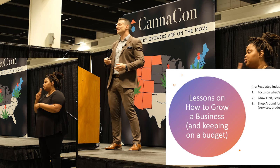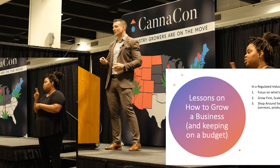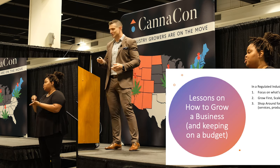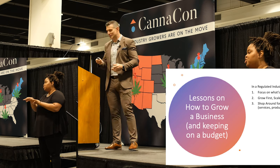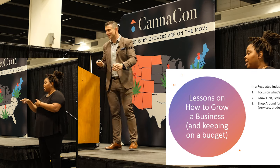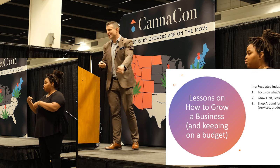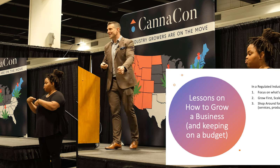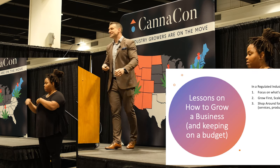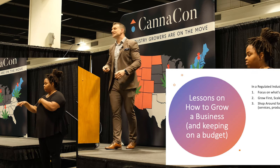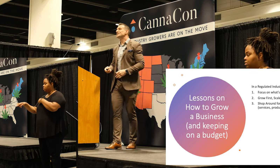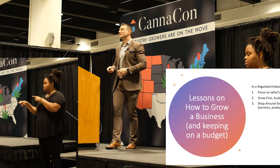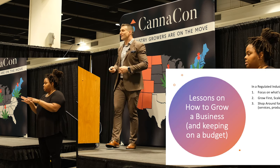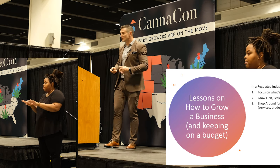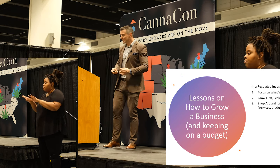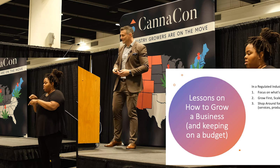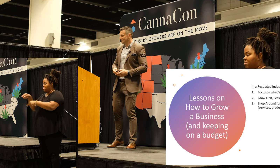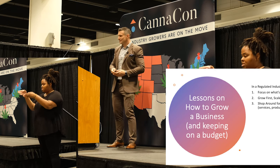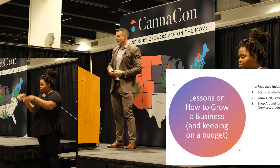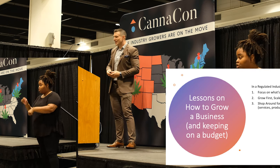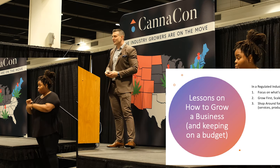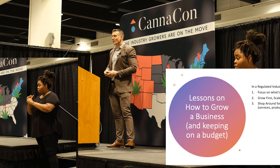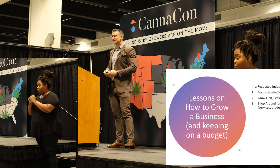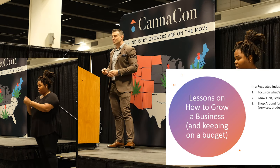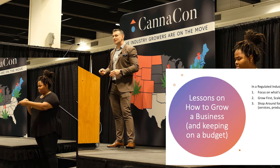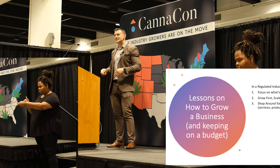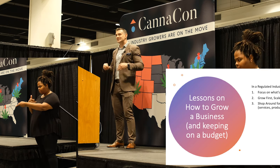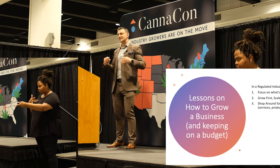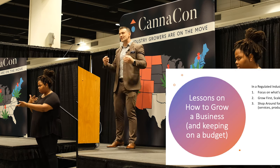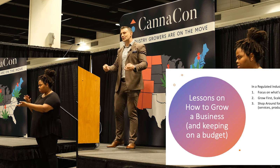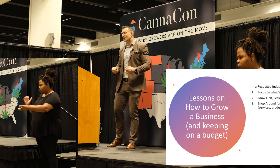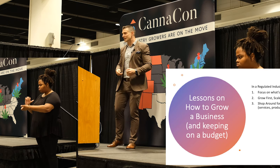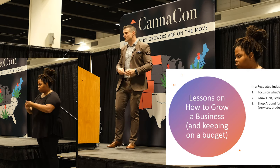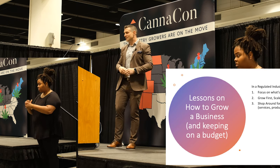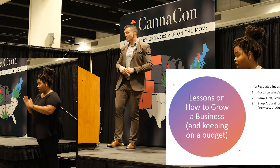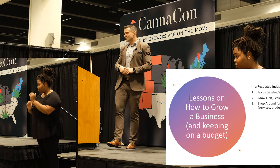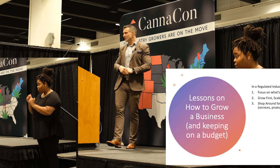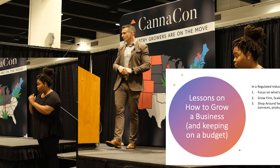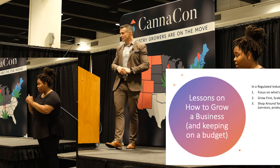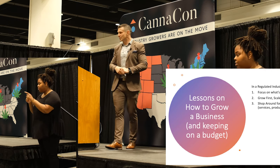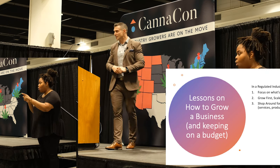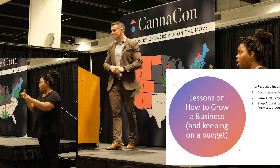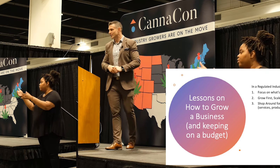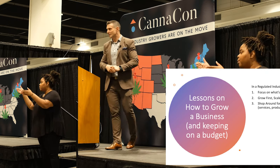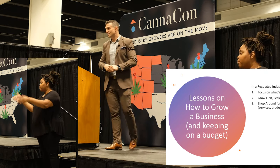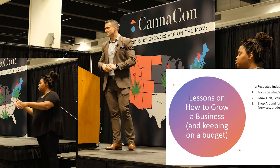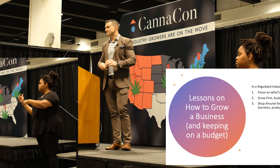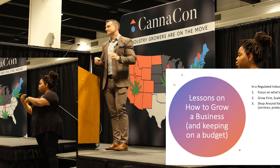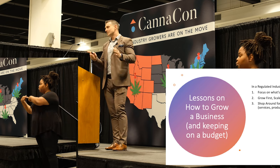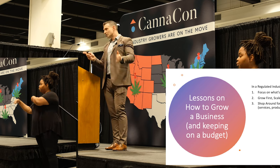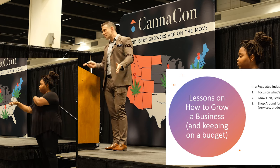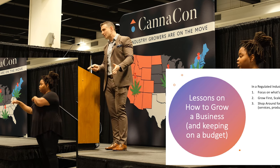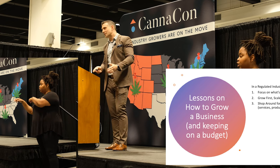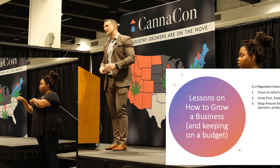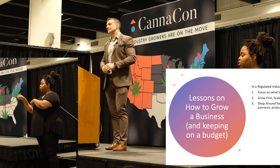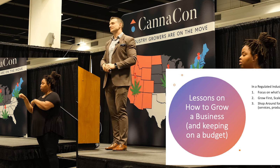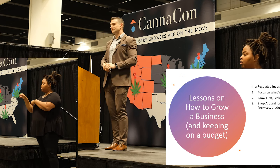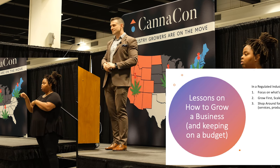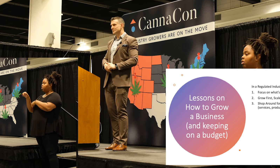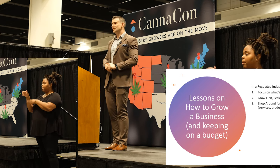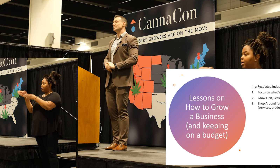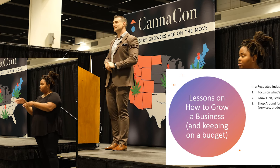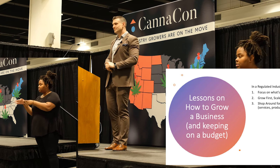to people that they've worked with. See that they're comfortable. If folks are reluctant to give you names of folks that they've worked with, could be a red